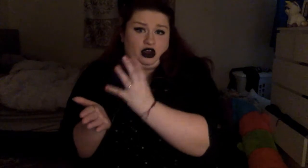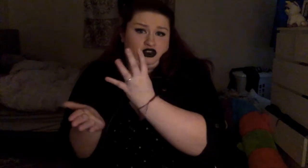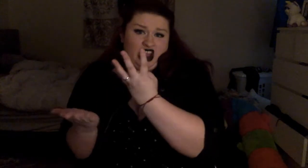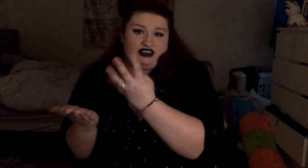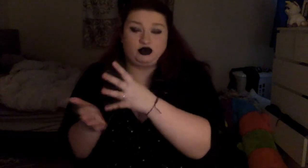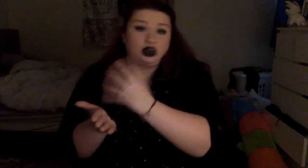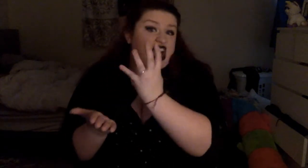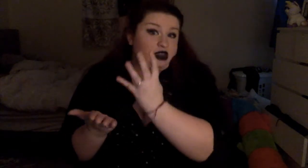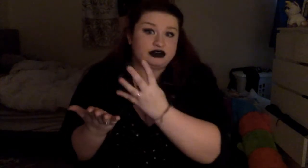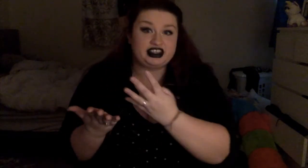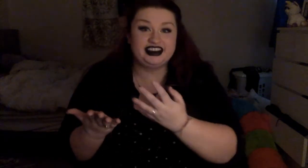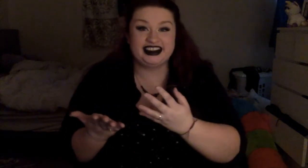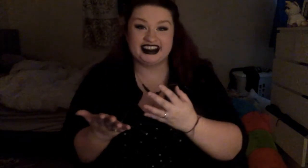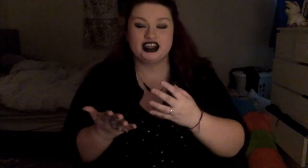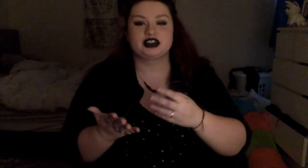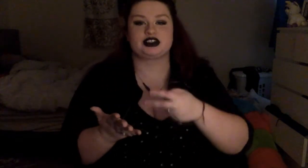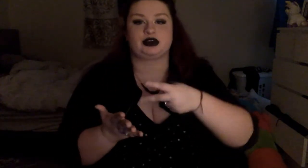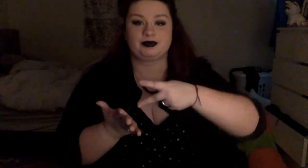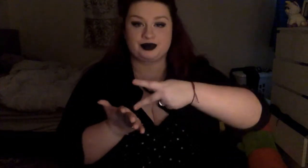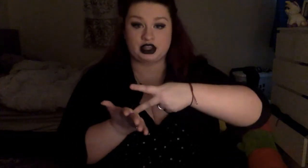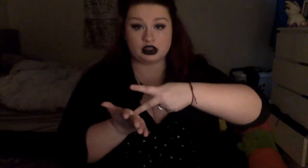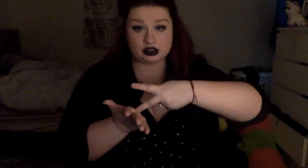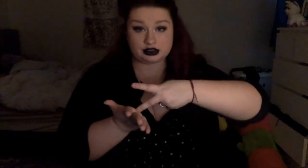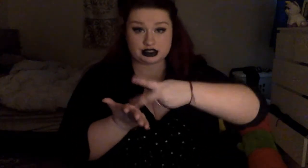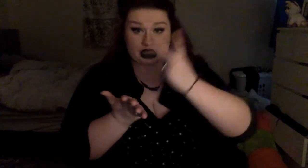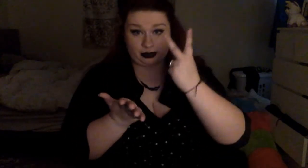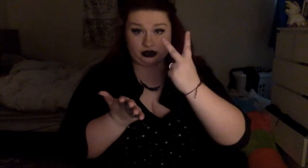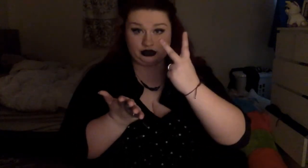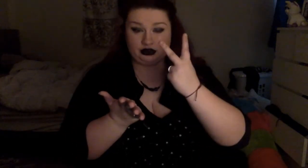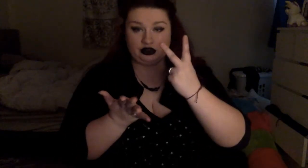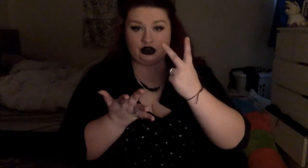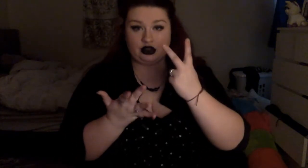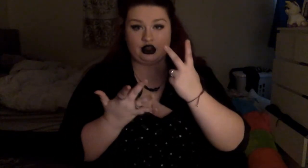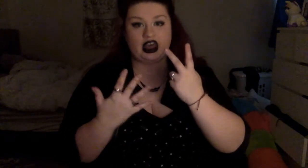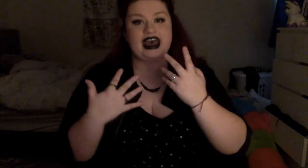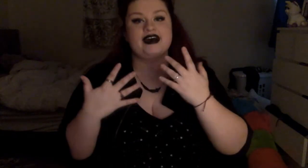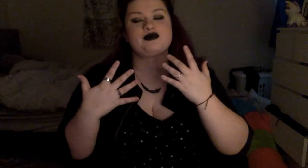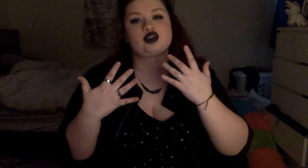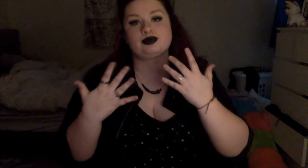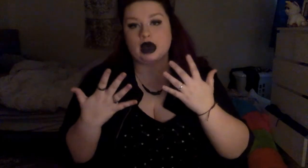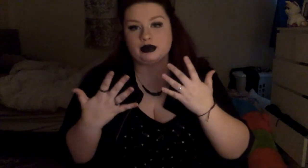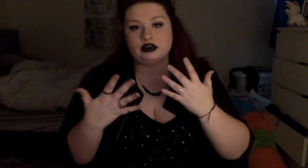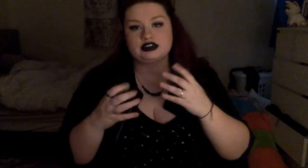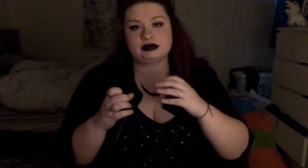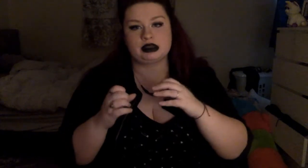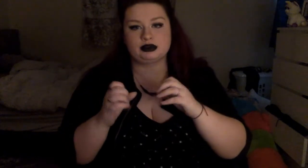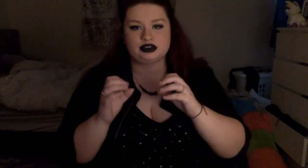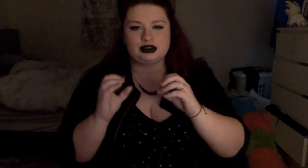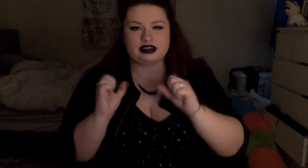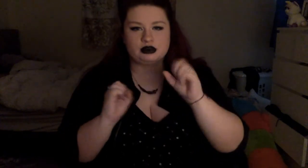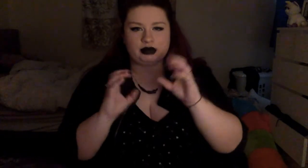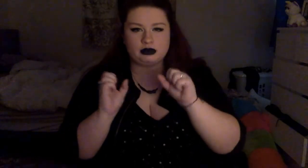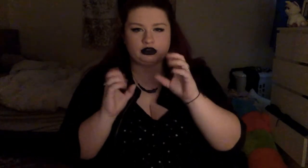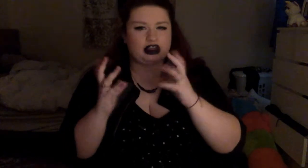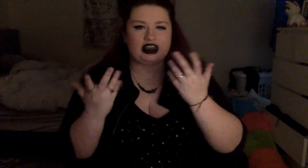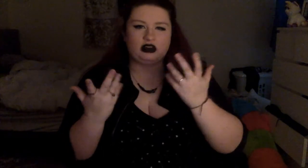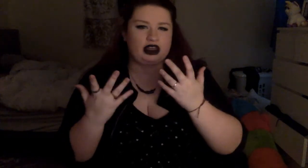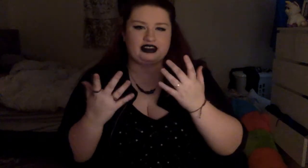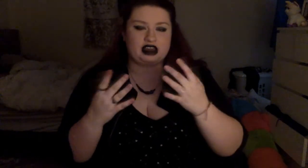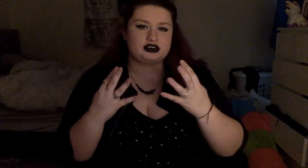quadrat, 4 times. So double. For bubble, some people do like the bubble. I don't like that, so I